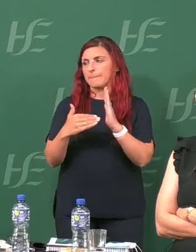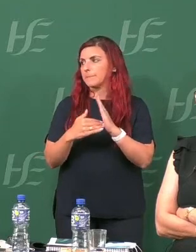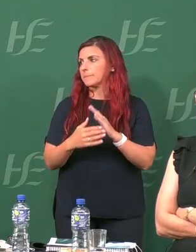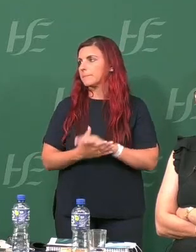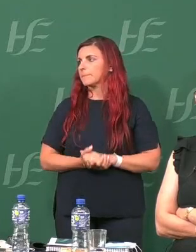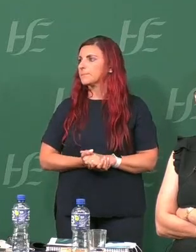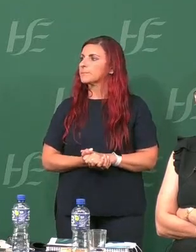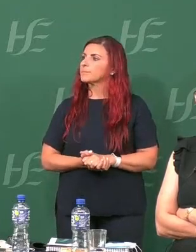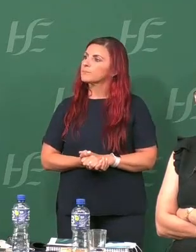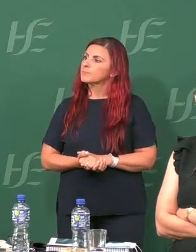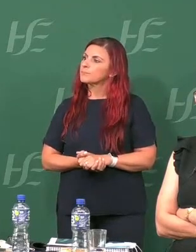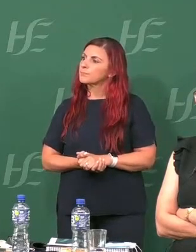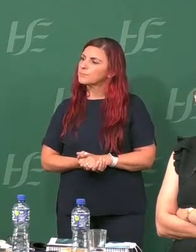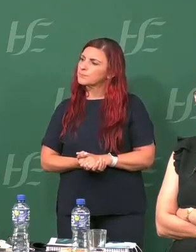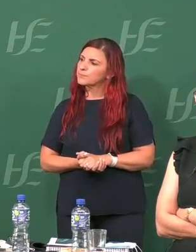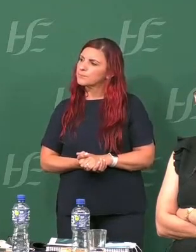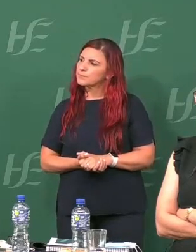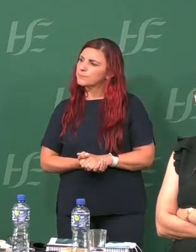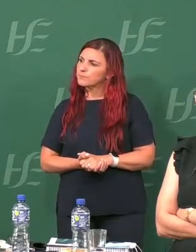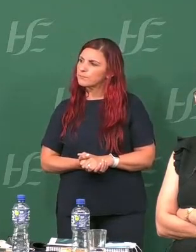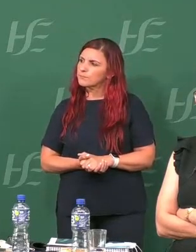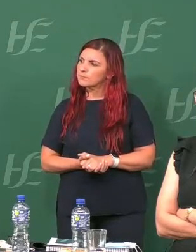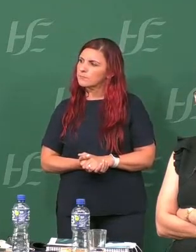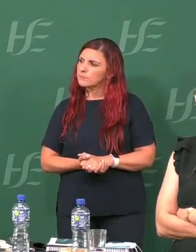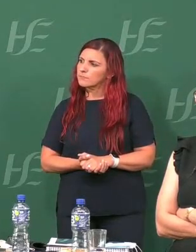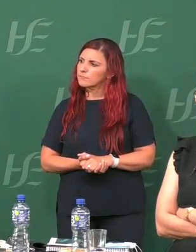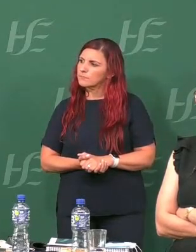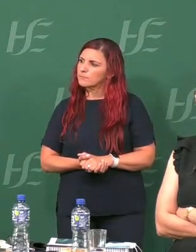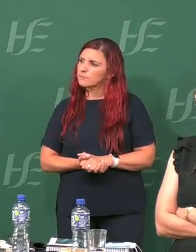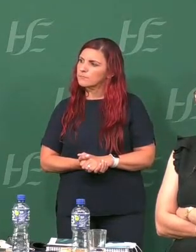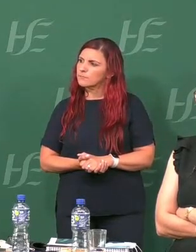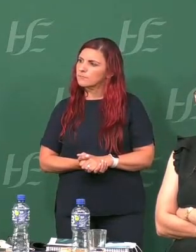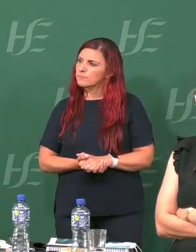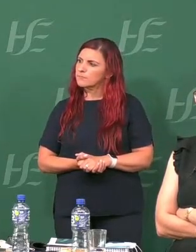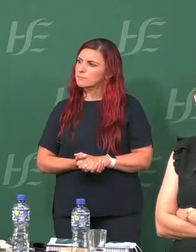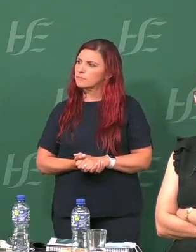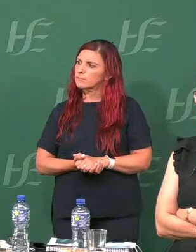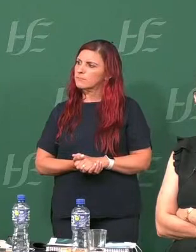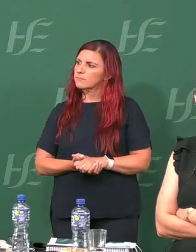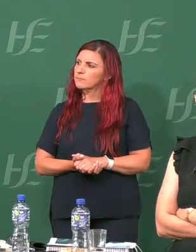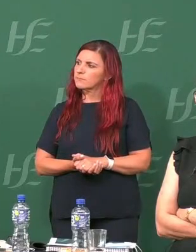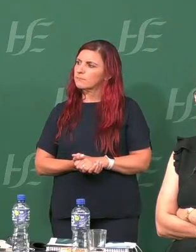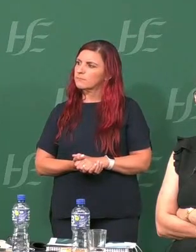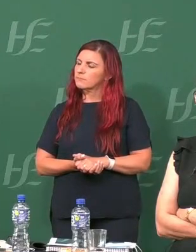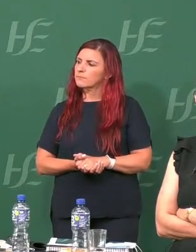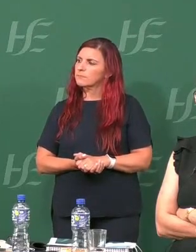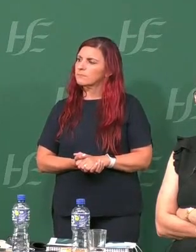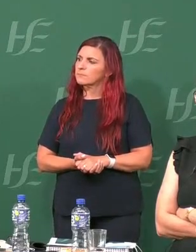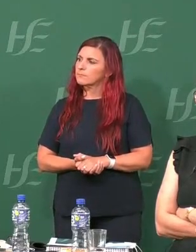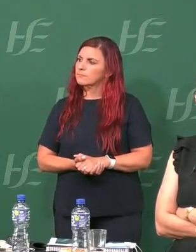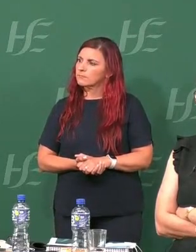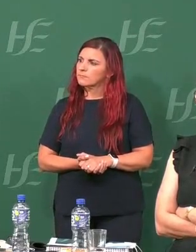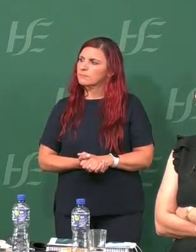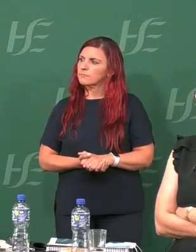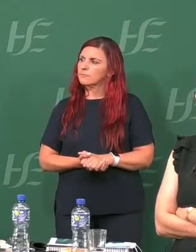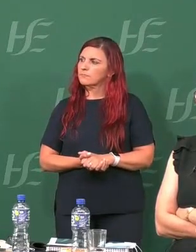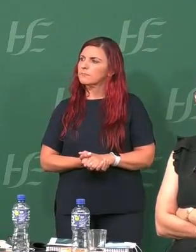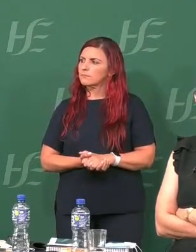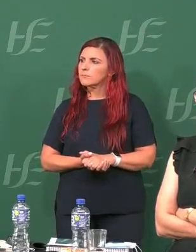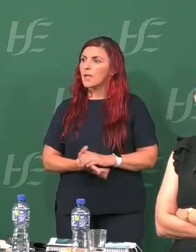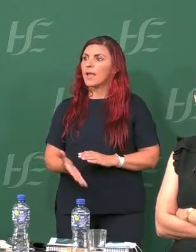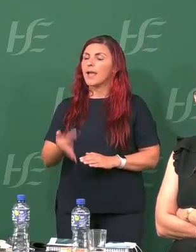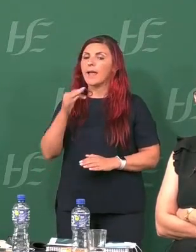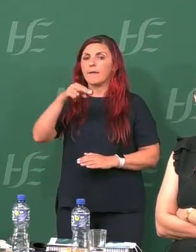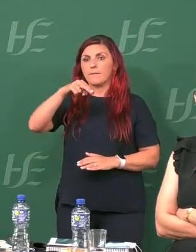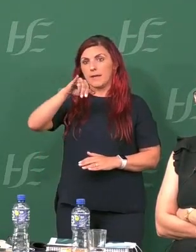And then finally, just the only other question was, if NIC does approve vaccines for 12 to